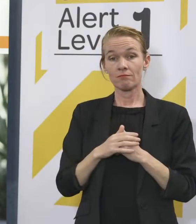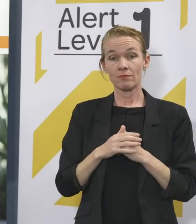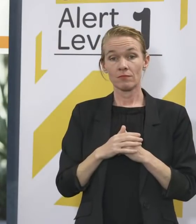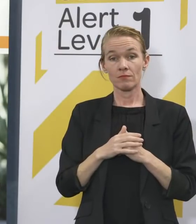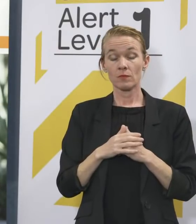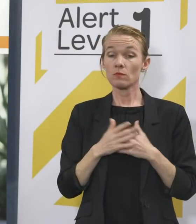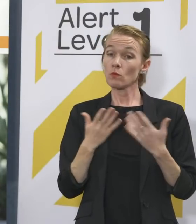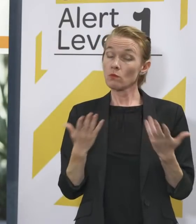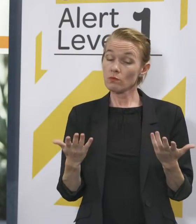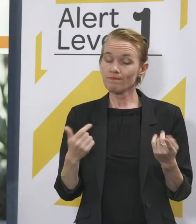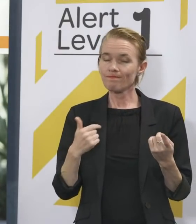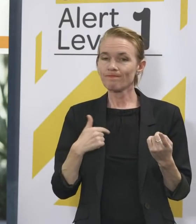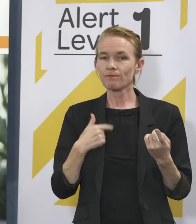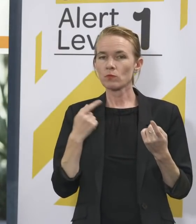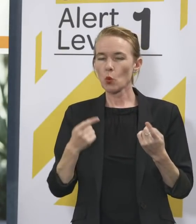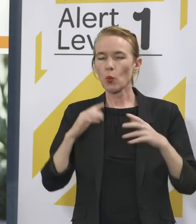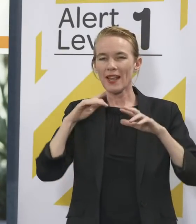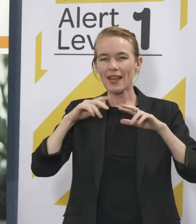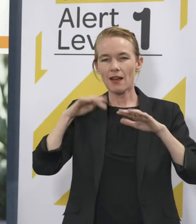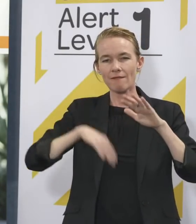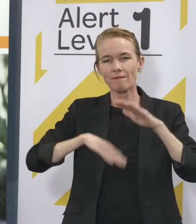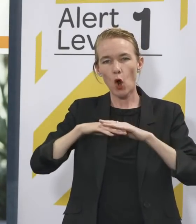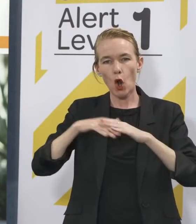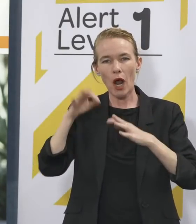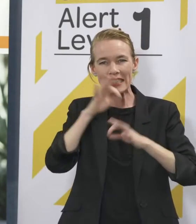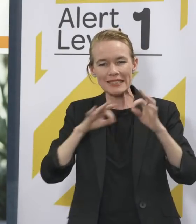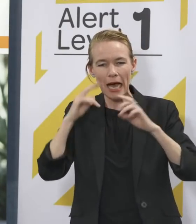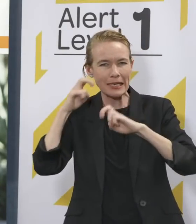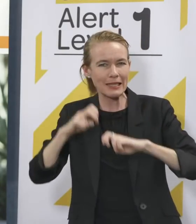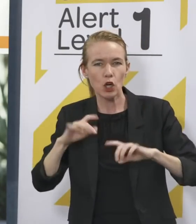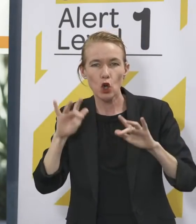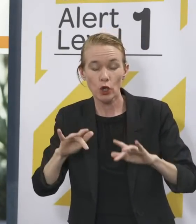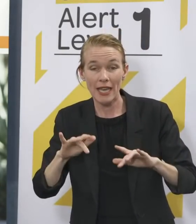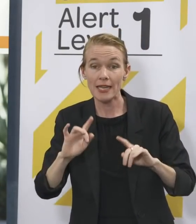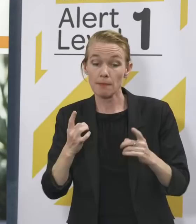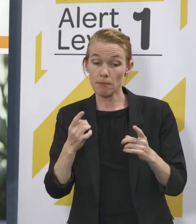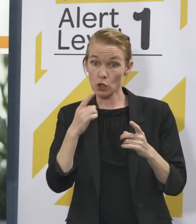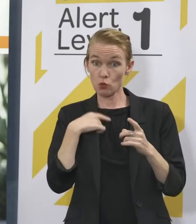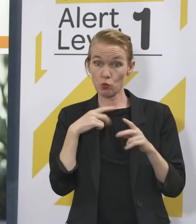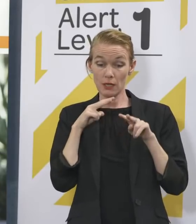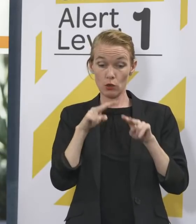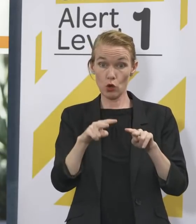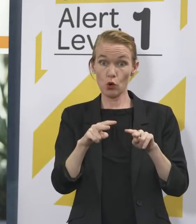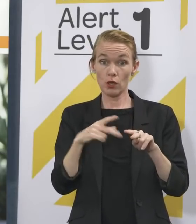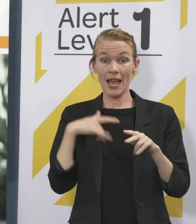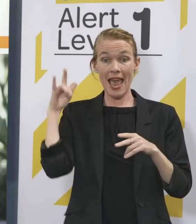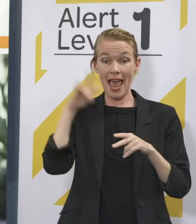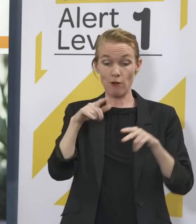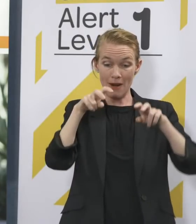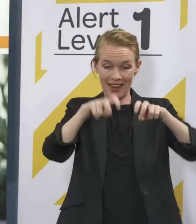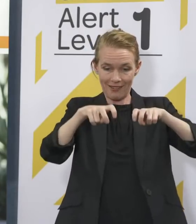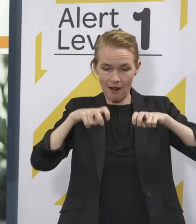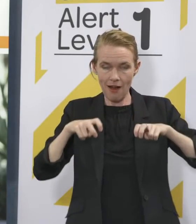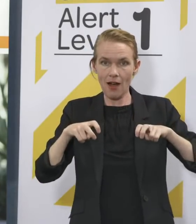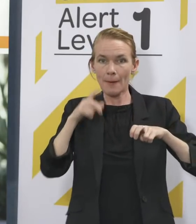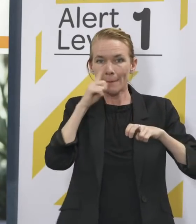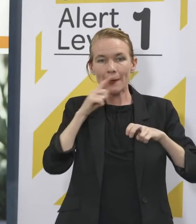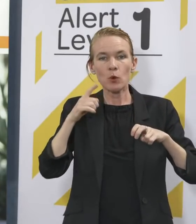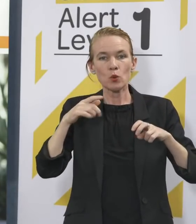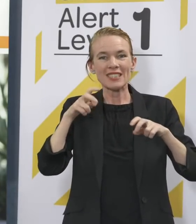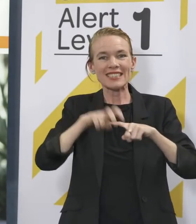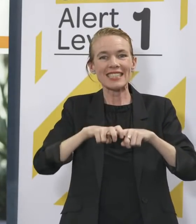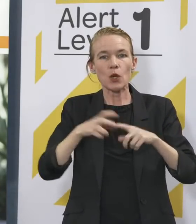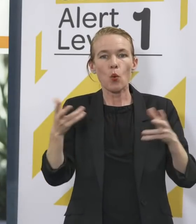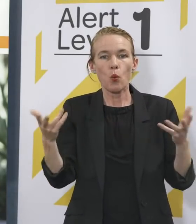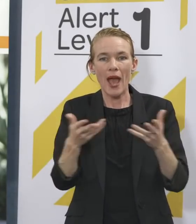in, recognising that all the most recent cases have been detected early on at